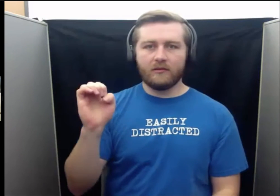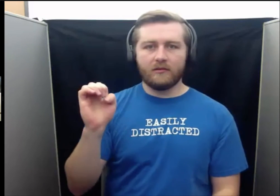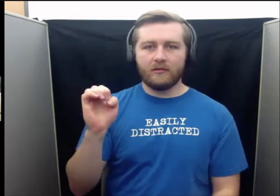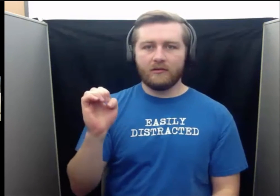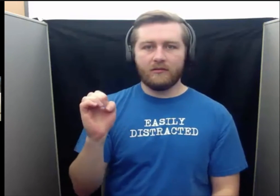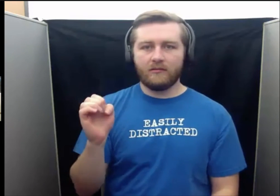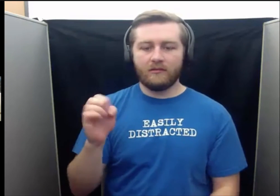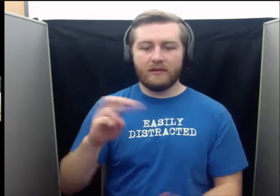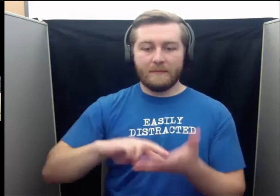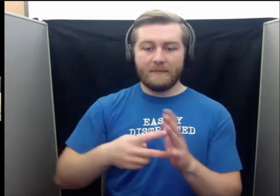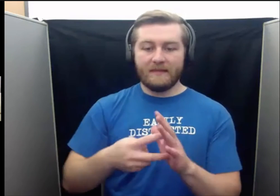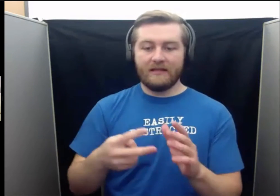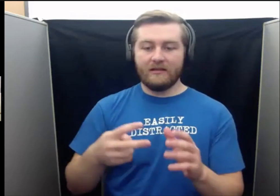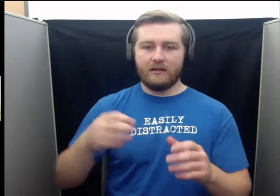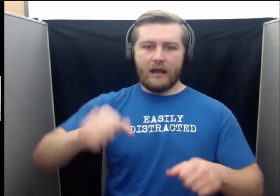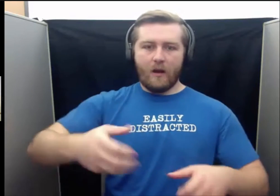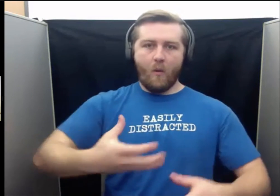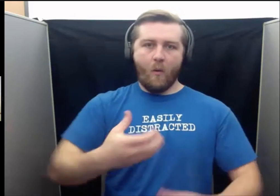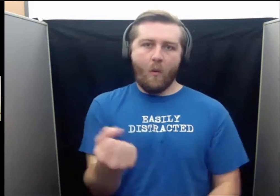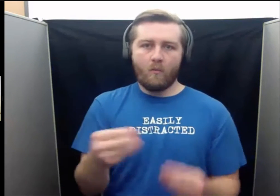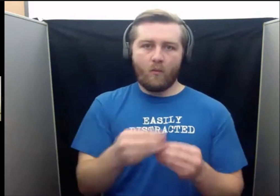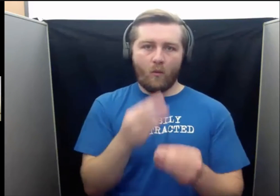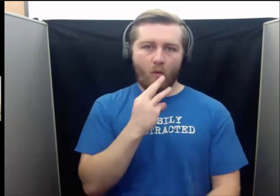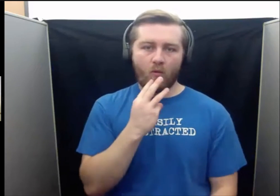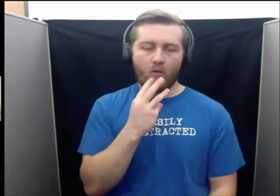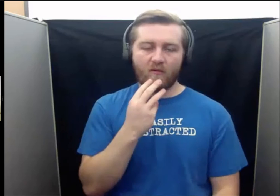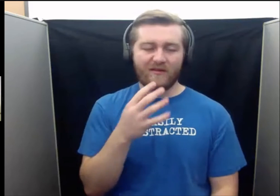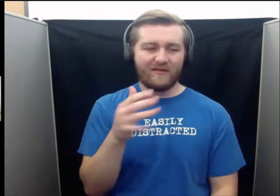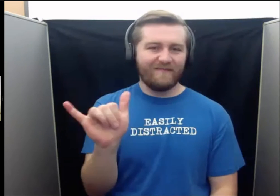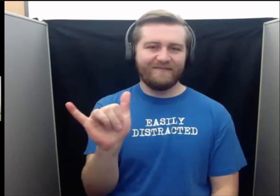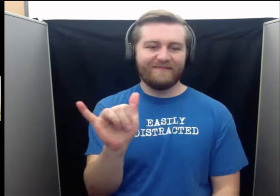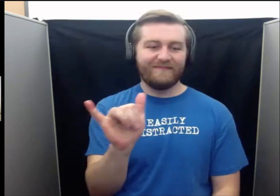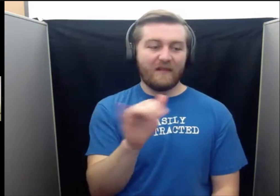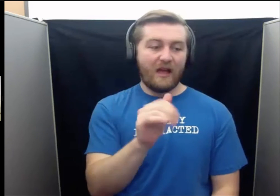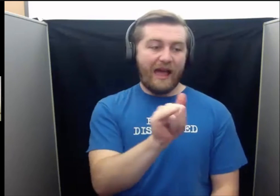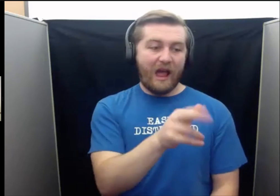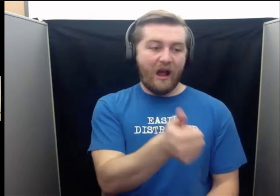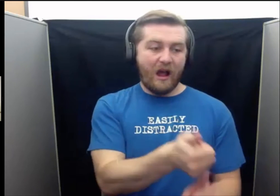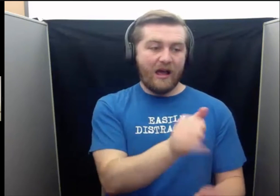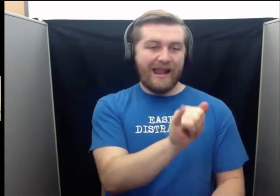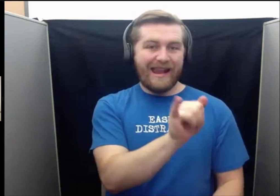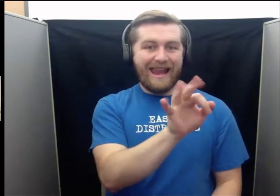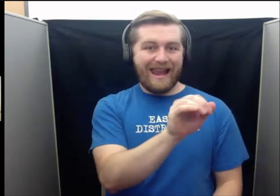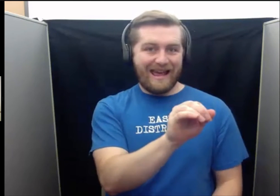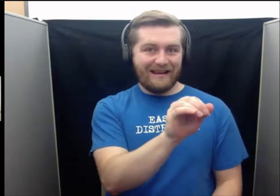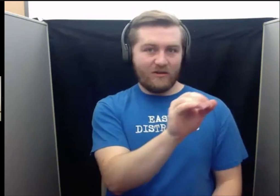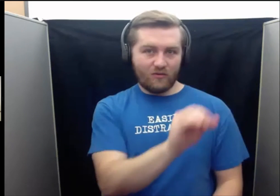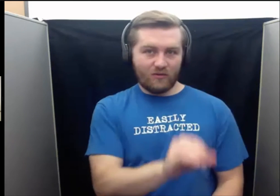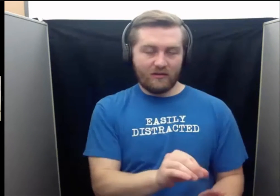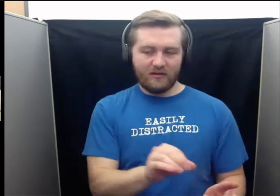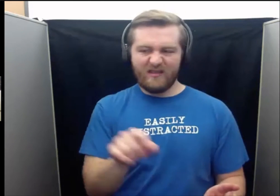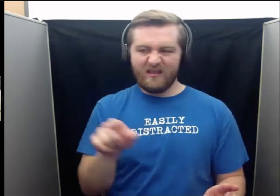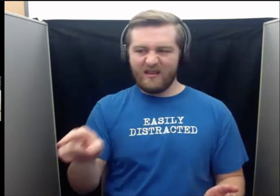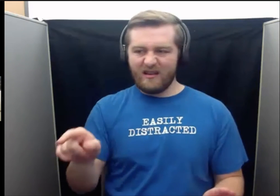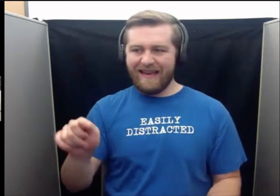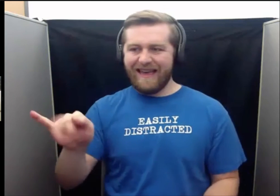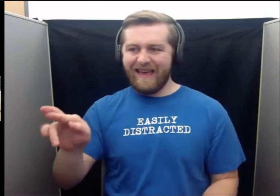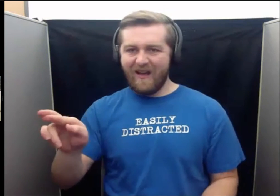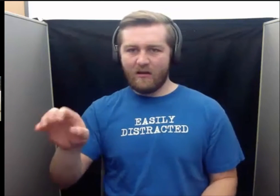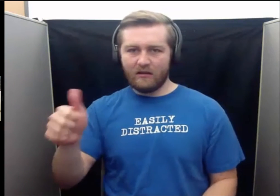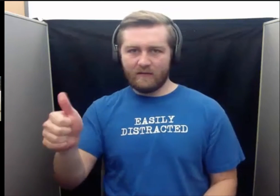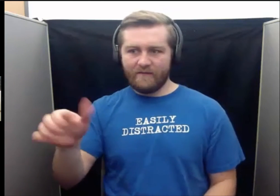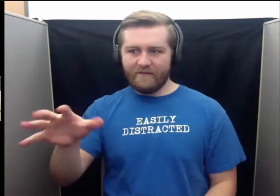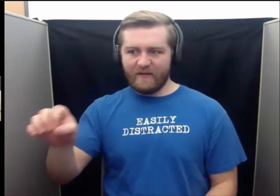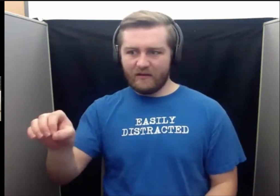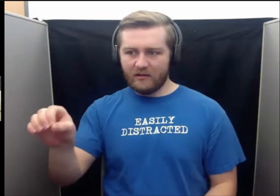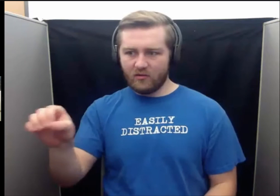degrees because there's more space between the particles. Now, with relative humidity, what this is telling